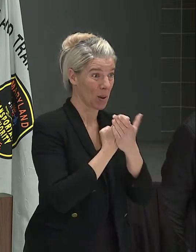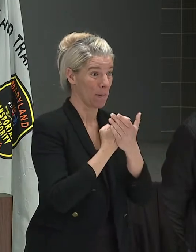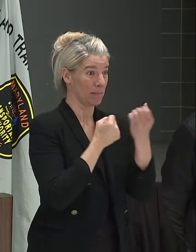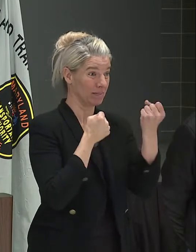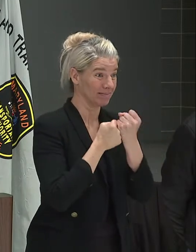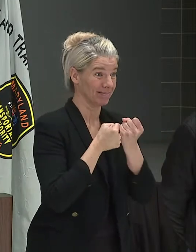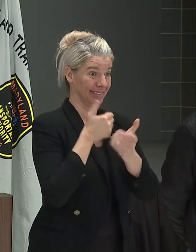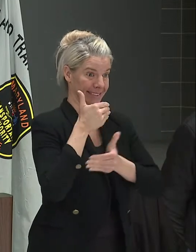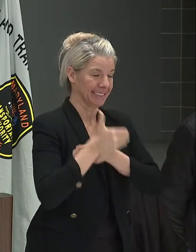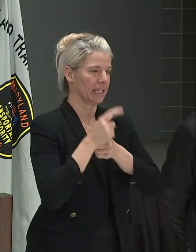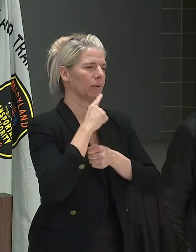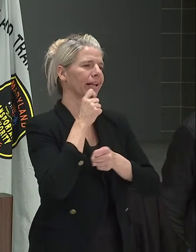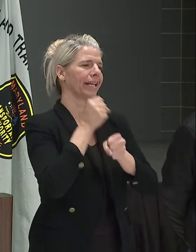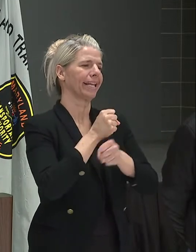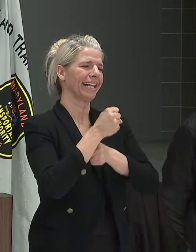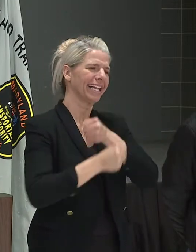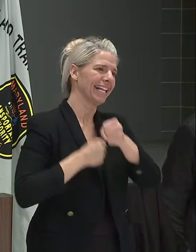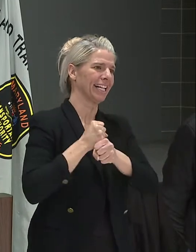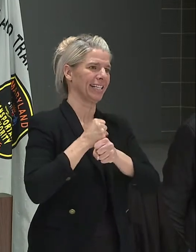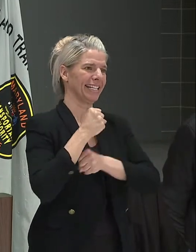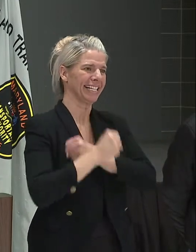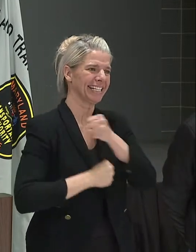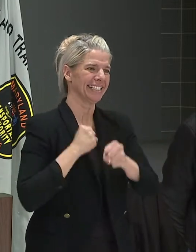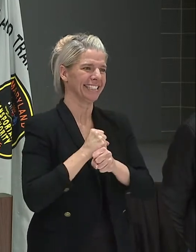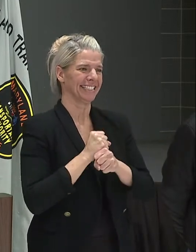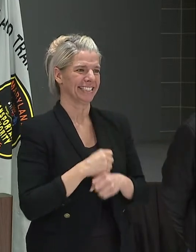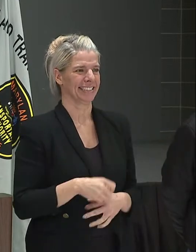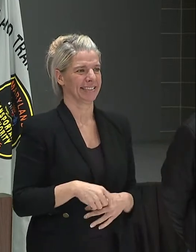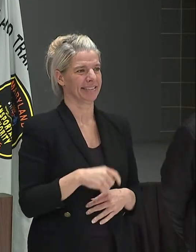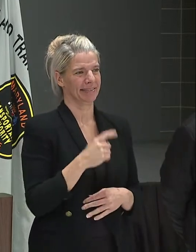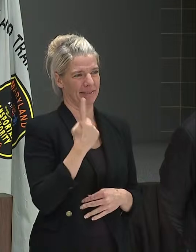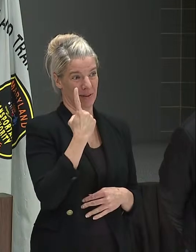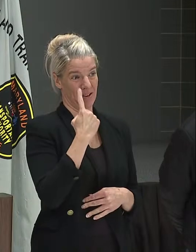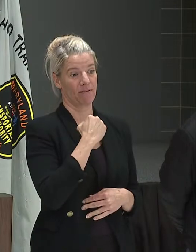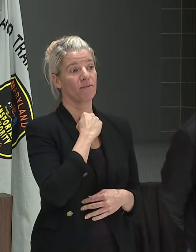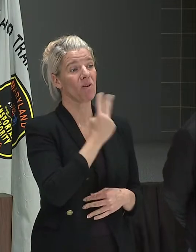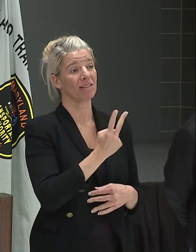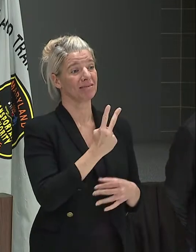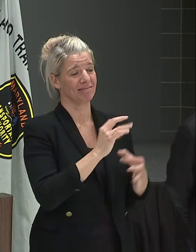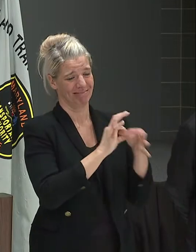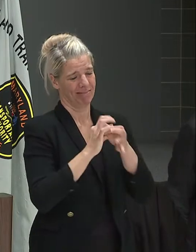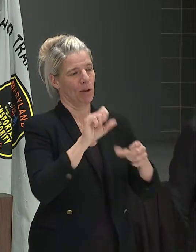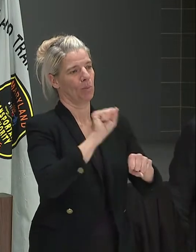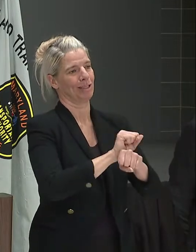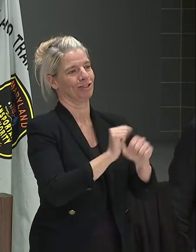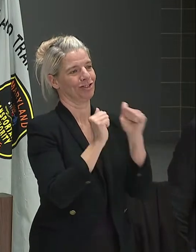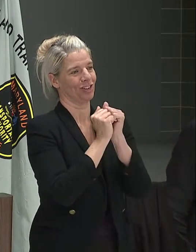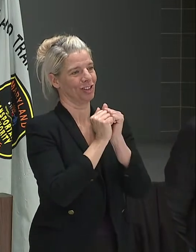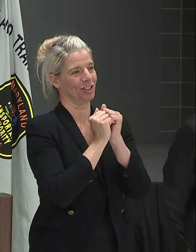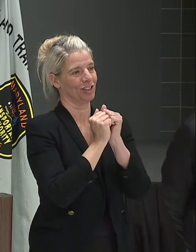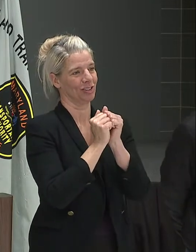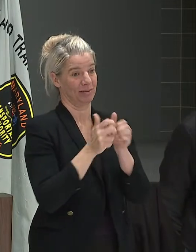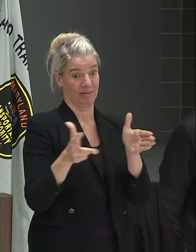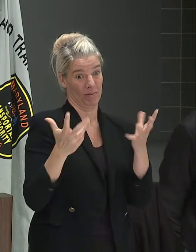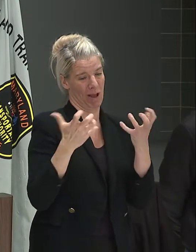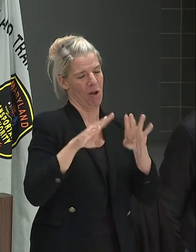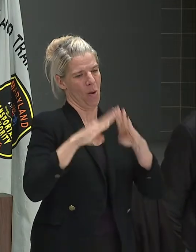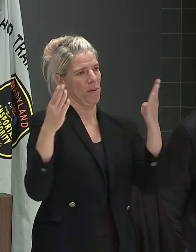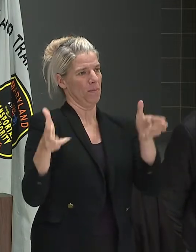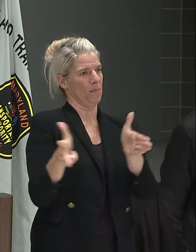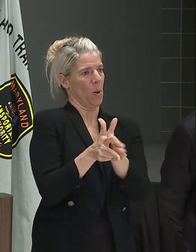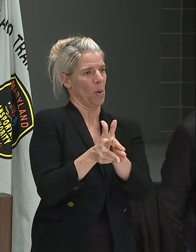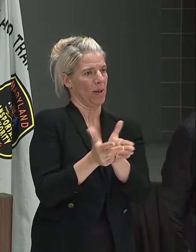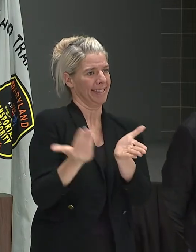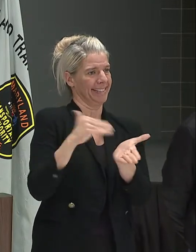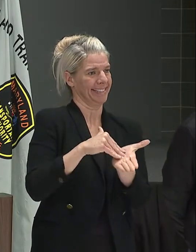today all of them are saying with one collective voice, we need to work together to reopen the port, and we need to work together to